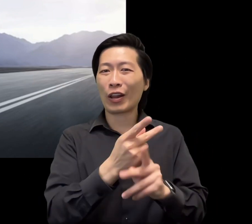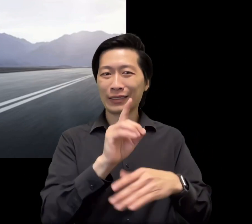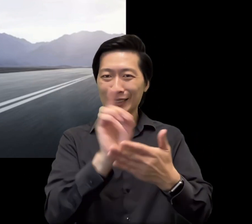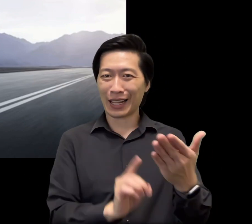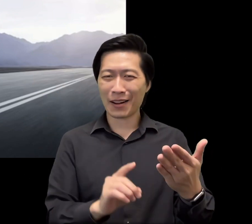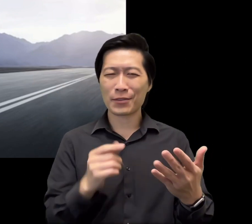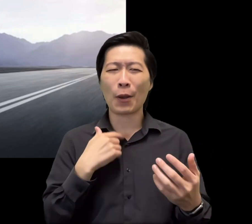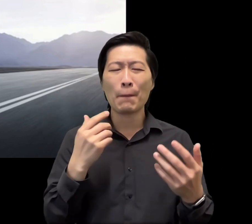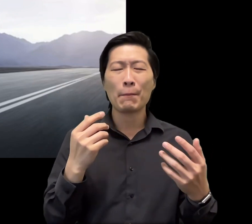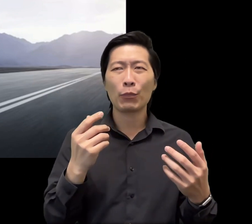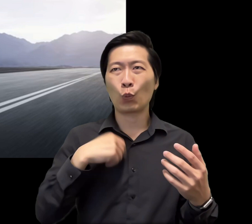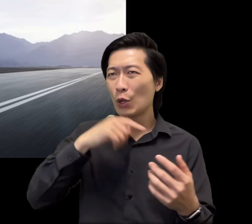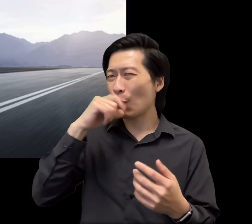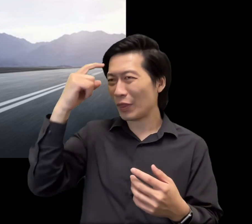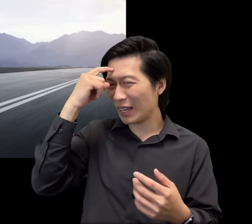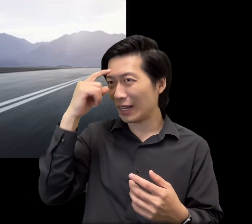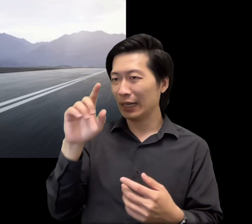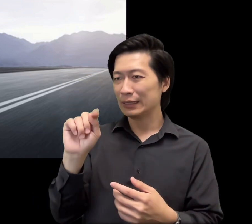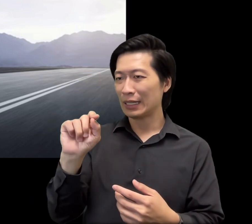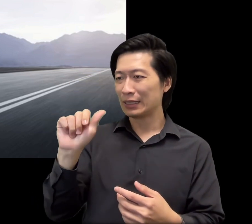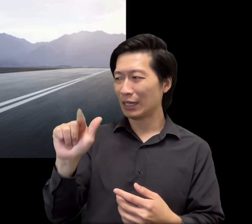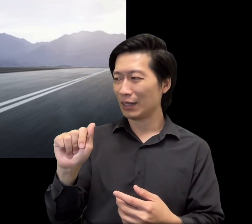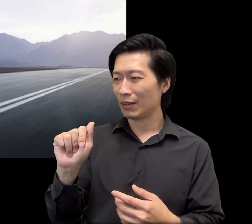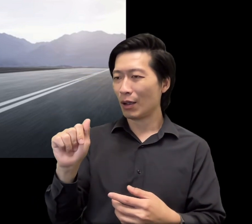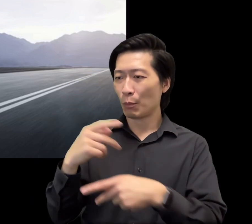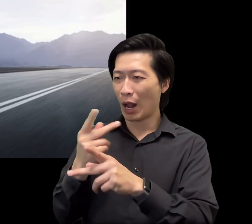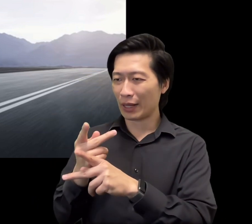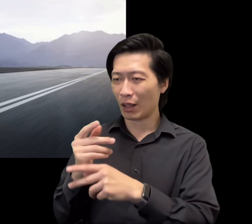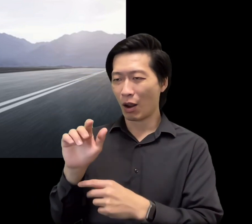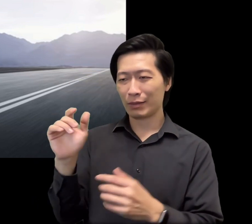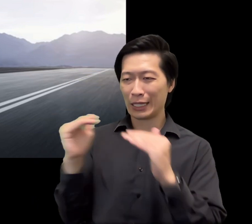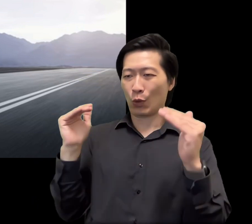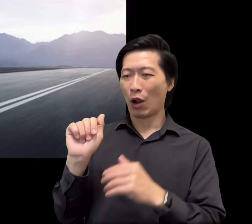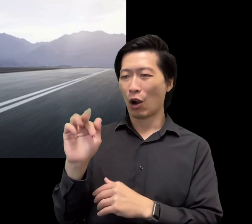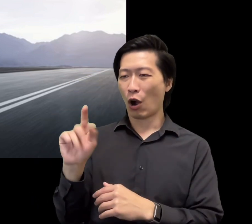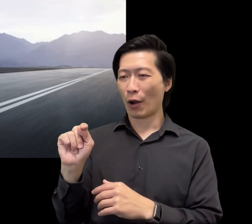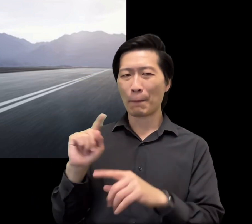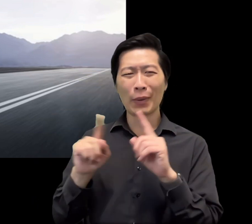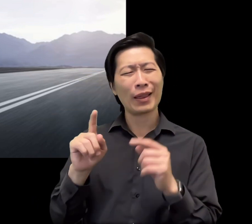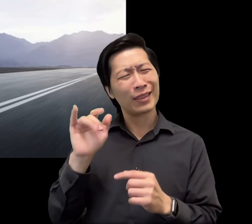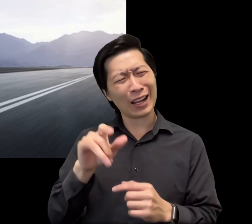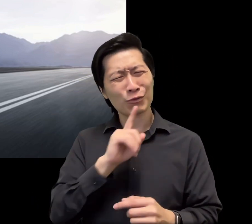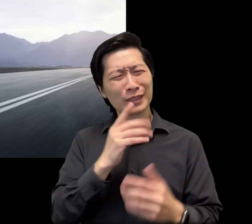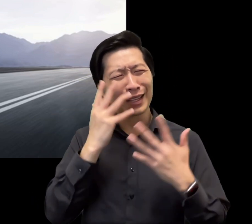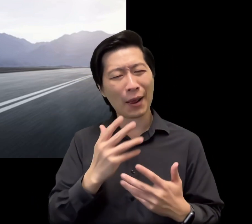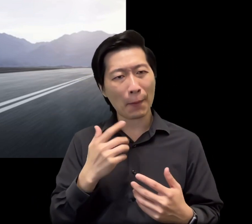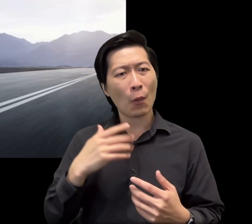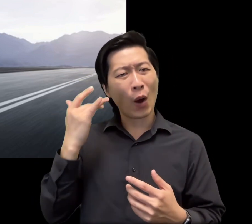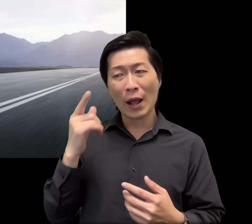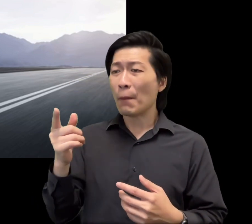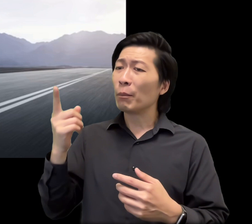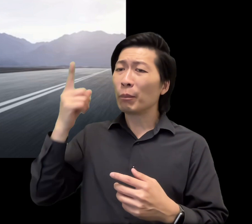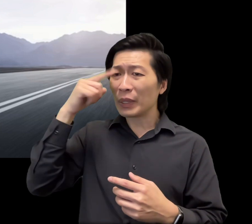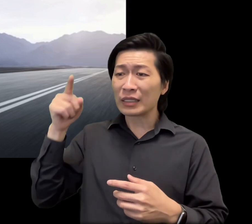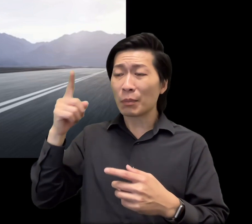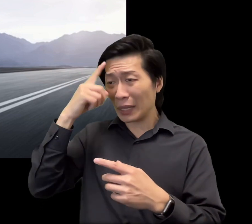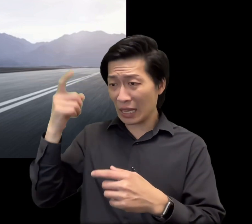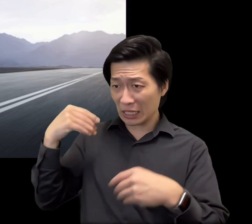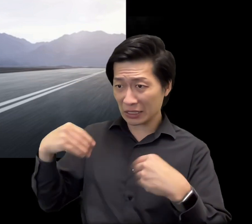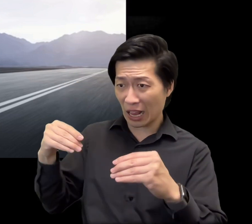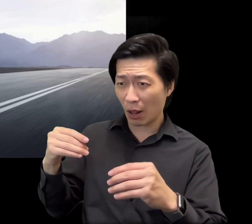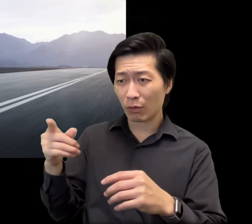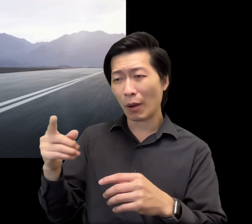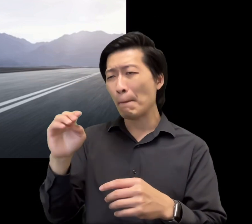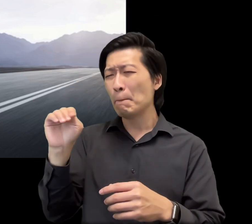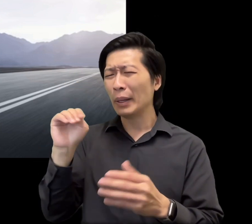design. And I know we don't think of Tesla products as art, and I think that's kind of a disservice to them. Just because they're a product that they're going to sell millions of and